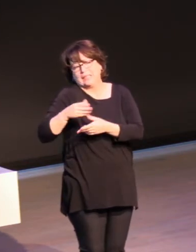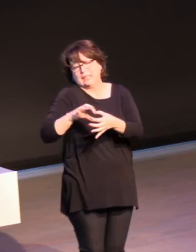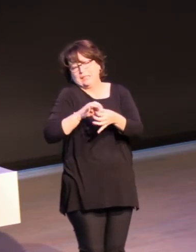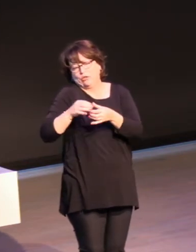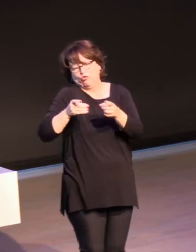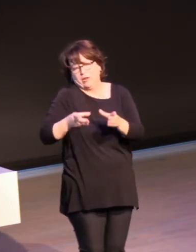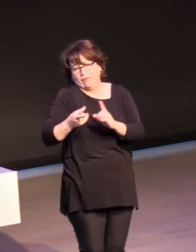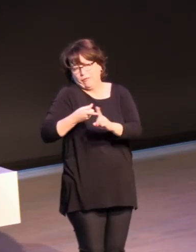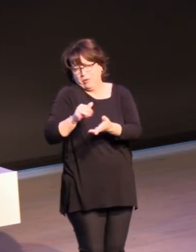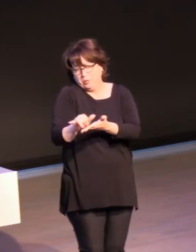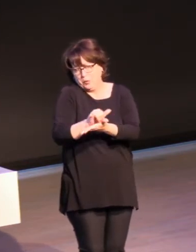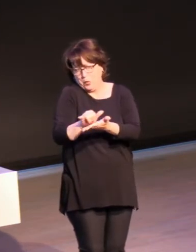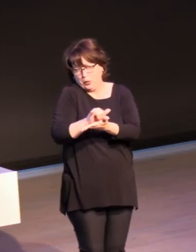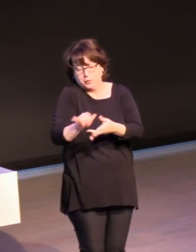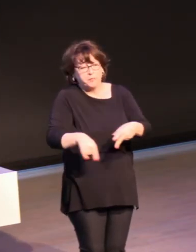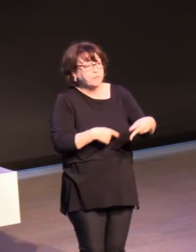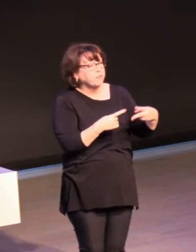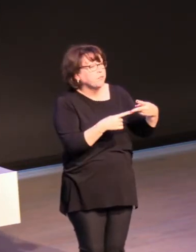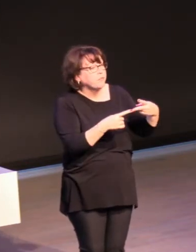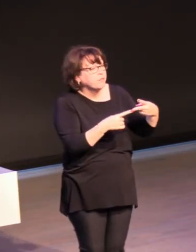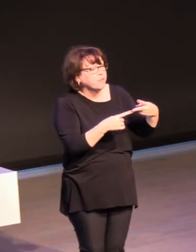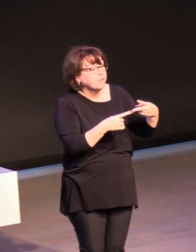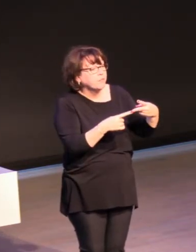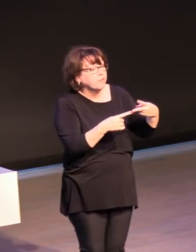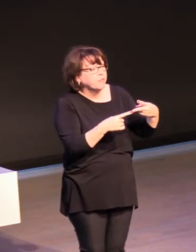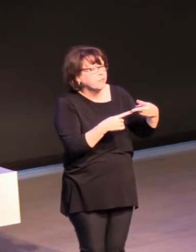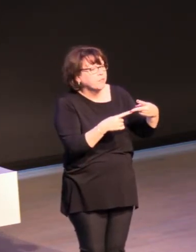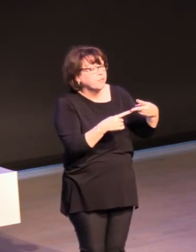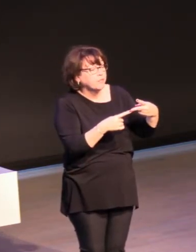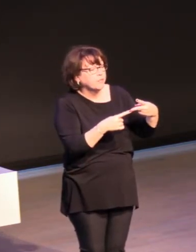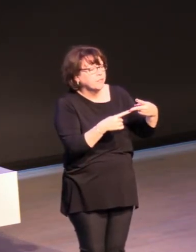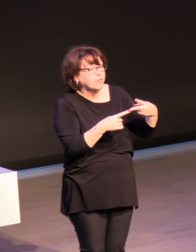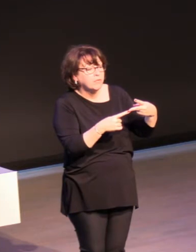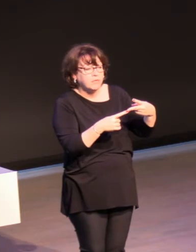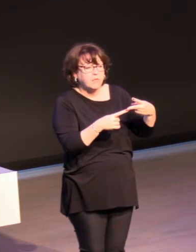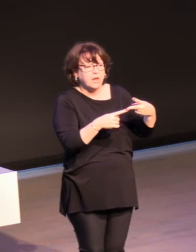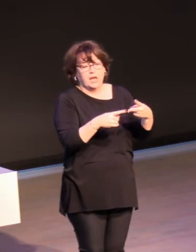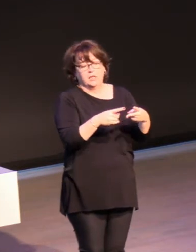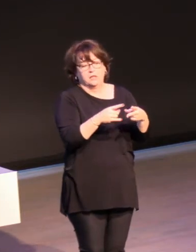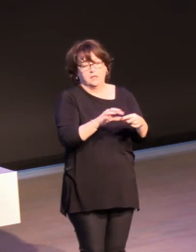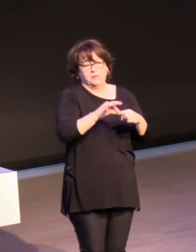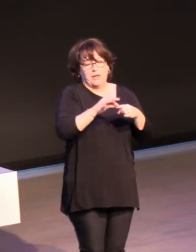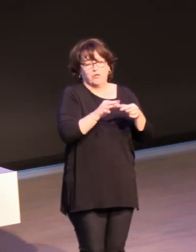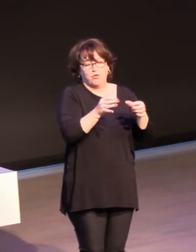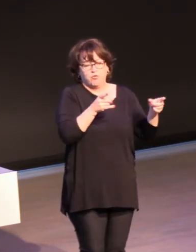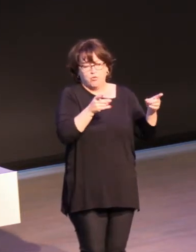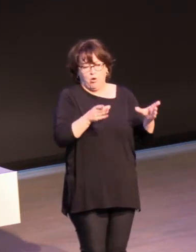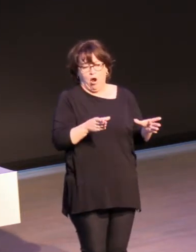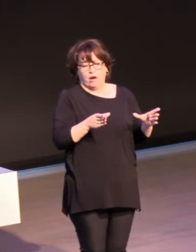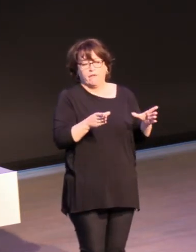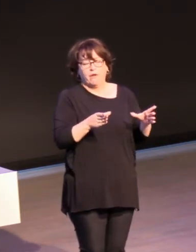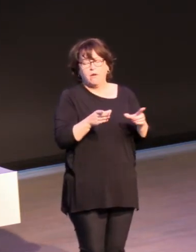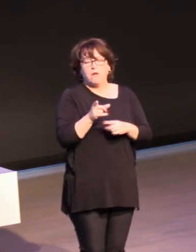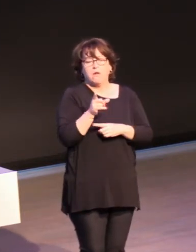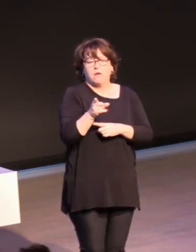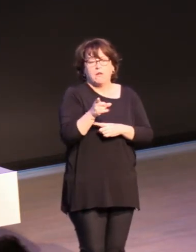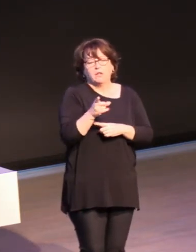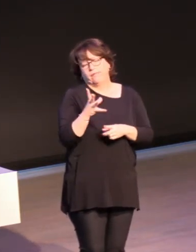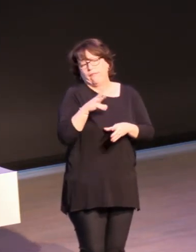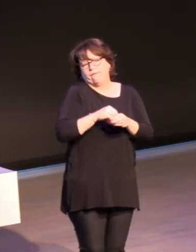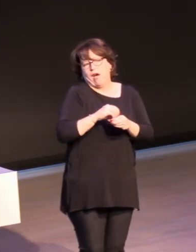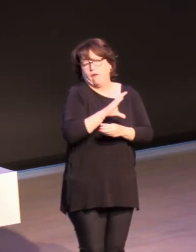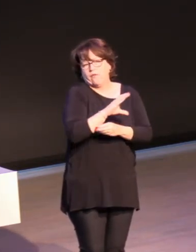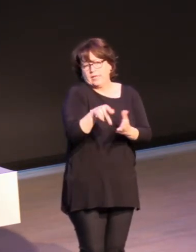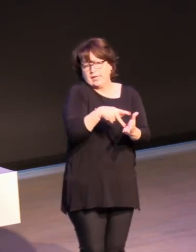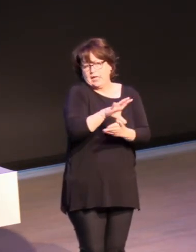York. And the next one is from our resident choreographer, Lauren Zava, who is in the company,